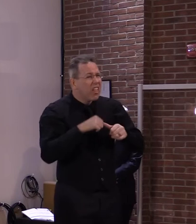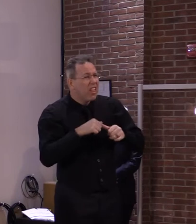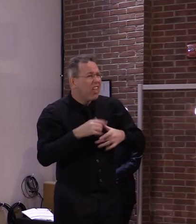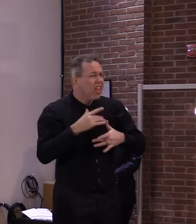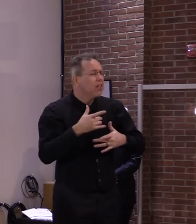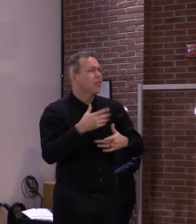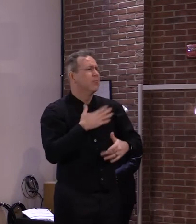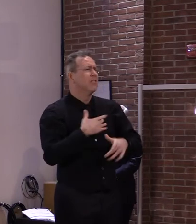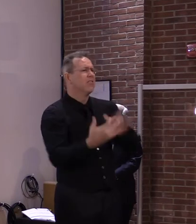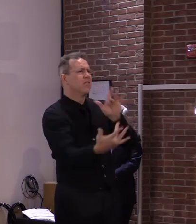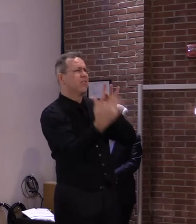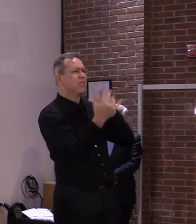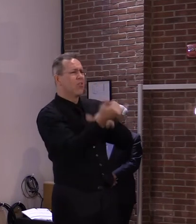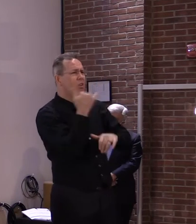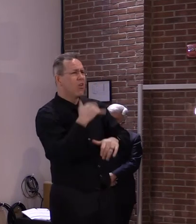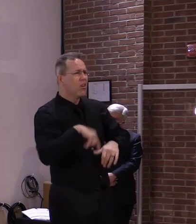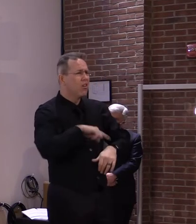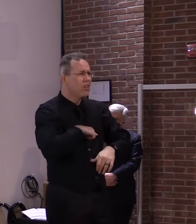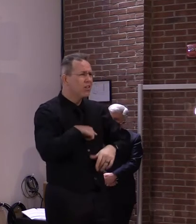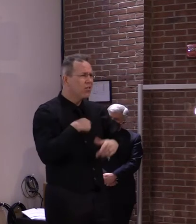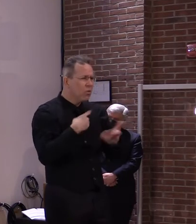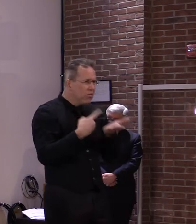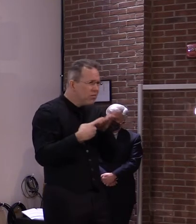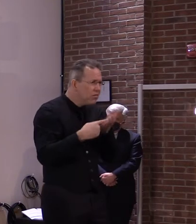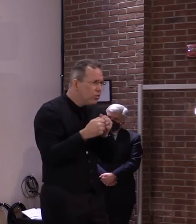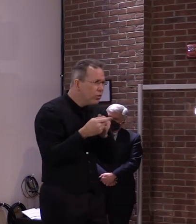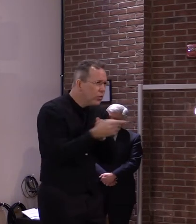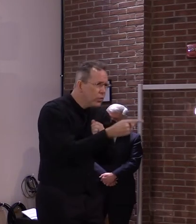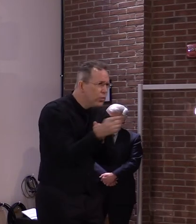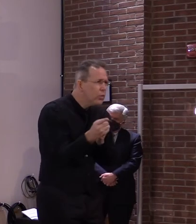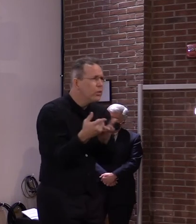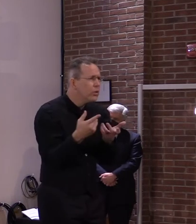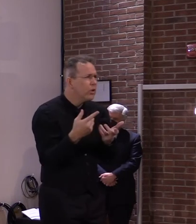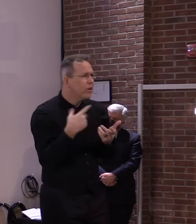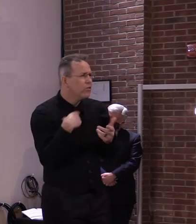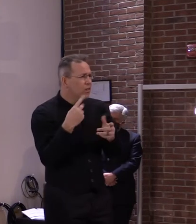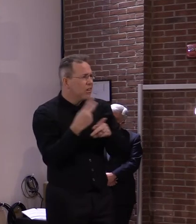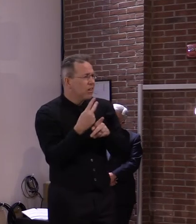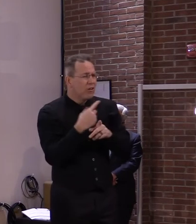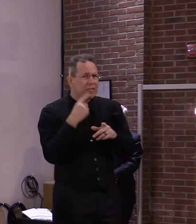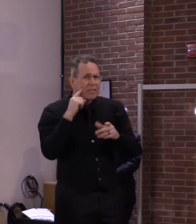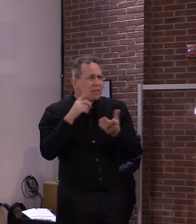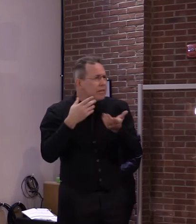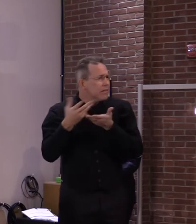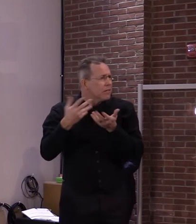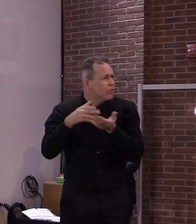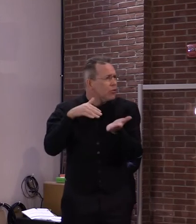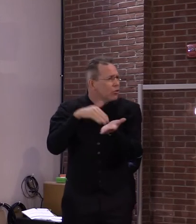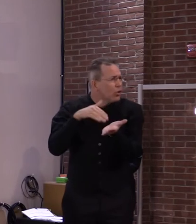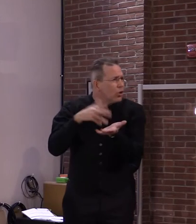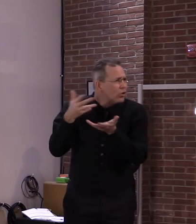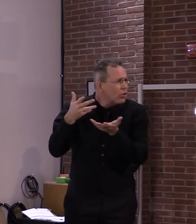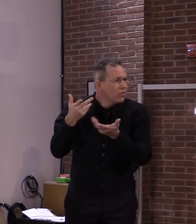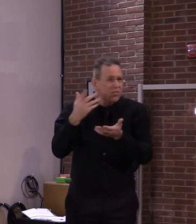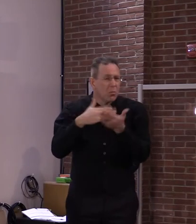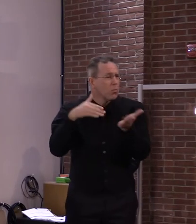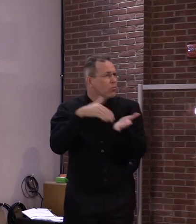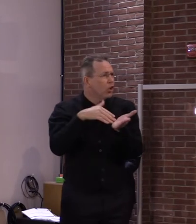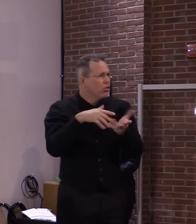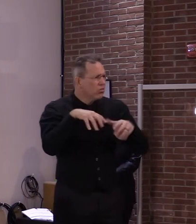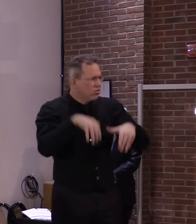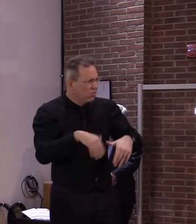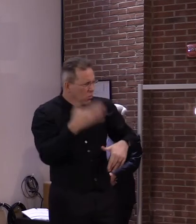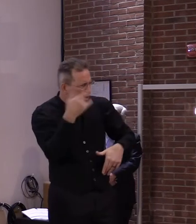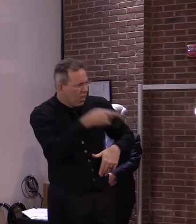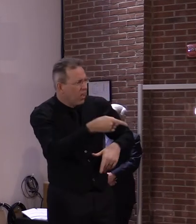general because this is a very challenging group of patients because no one's ever encountered them before and there aren't a lot of answers to a lot of